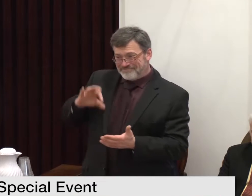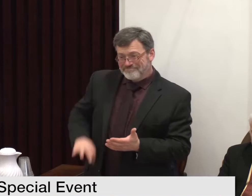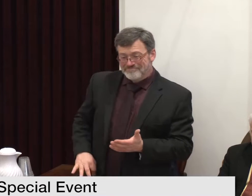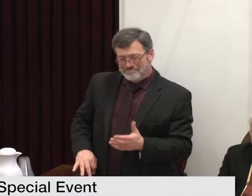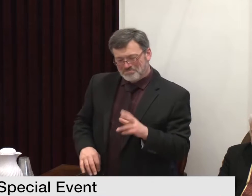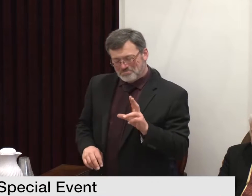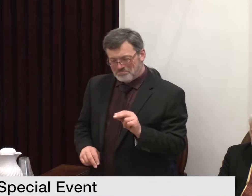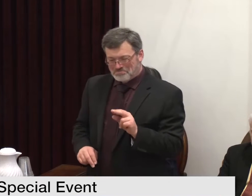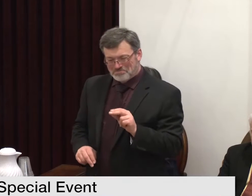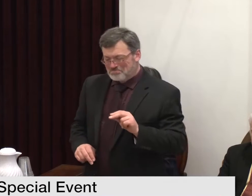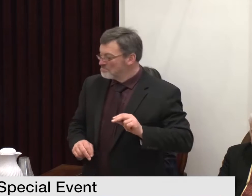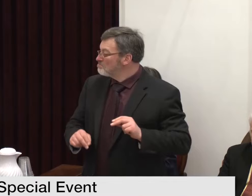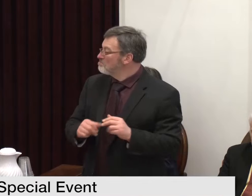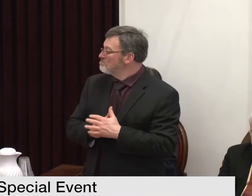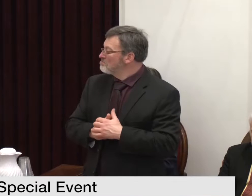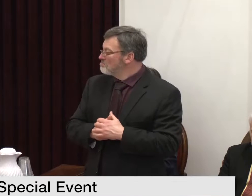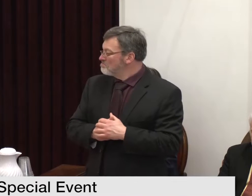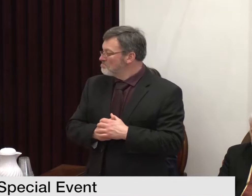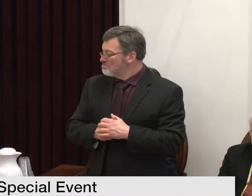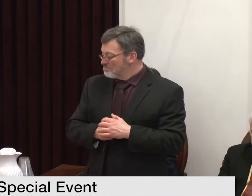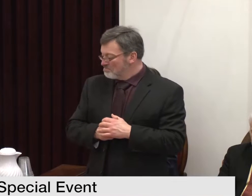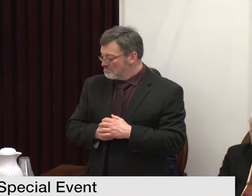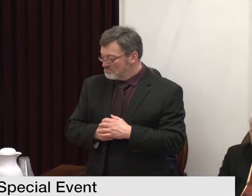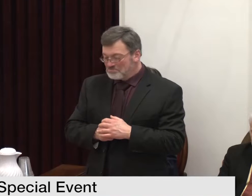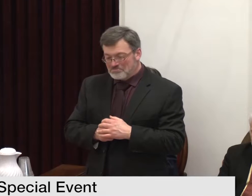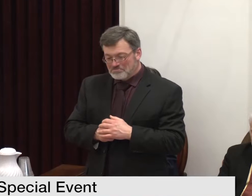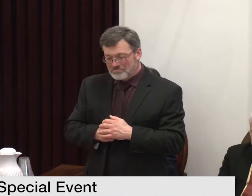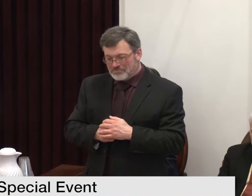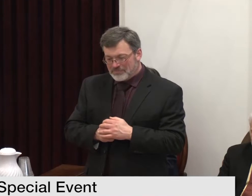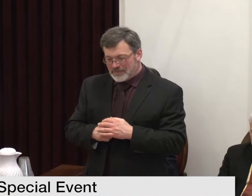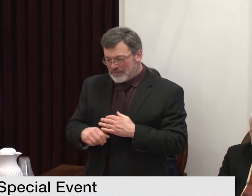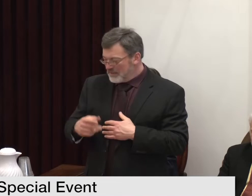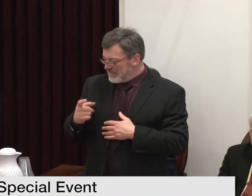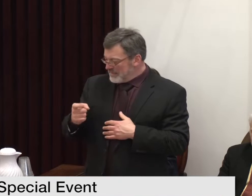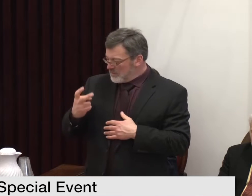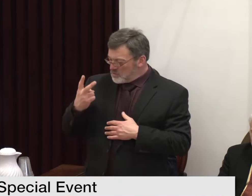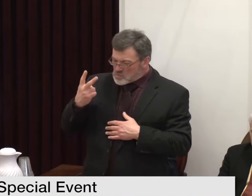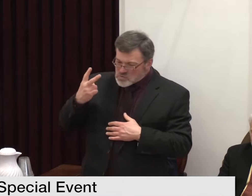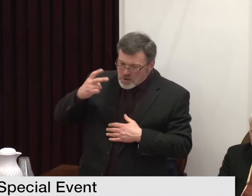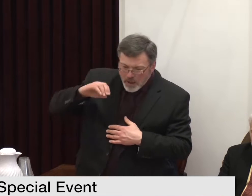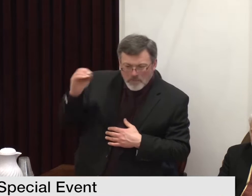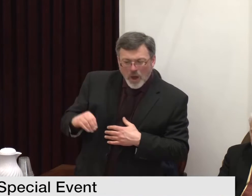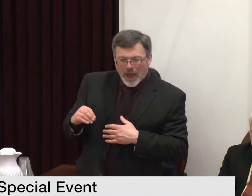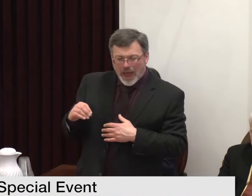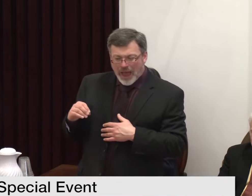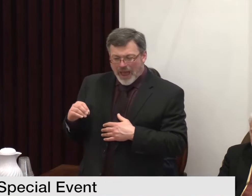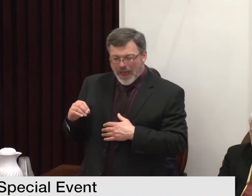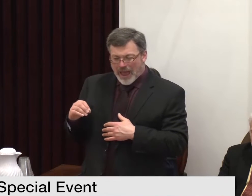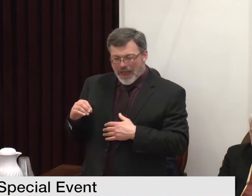2%, as some of you have suggested, would take about $213 million.